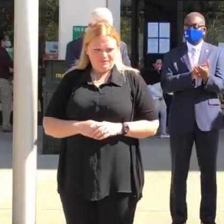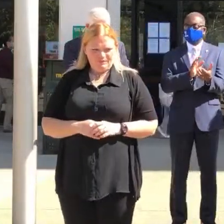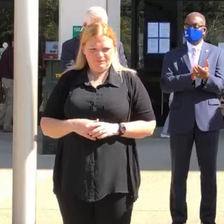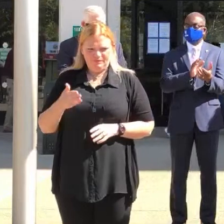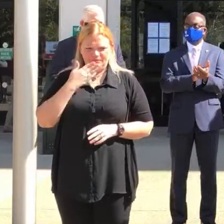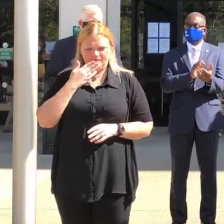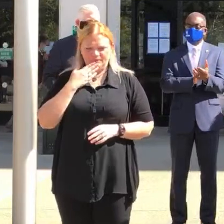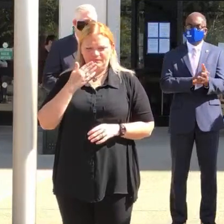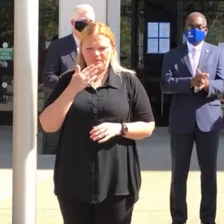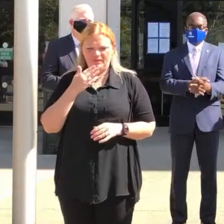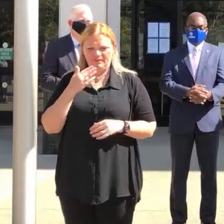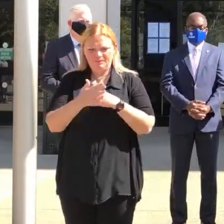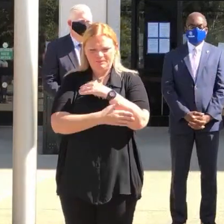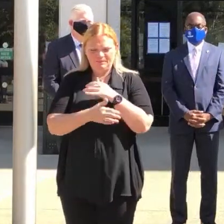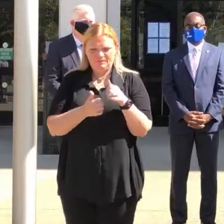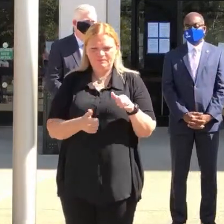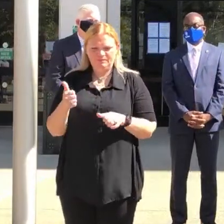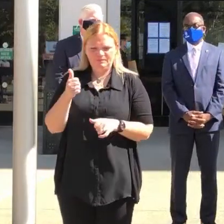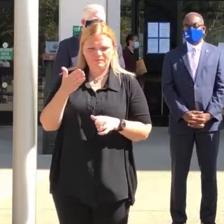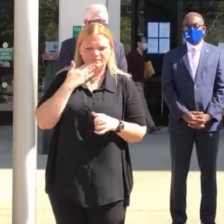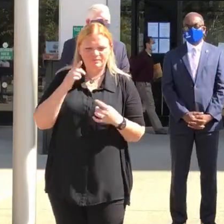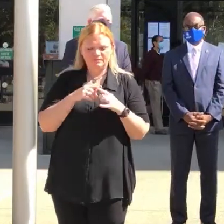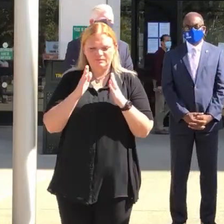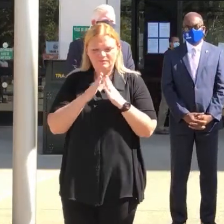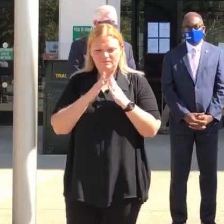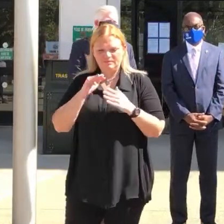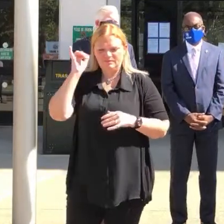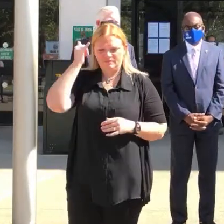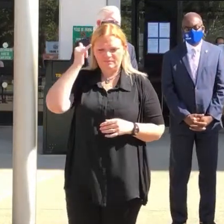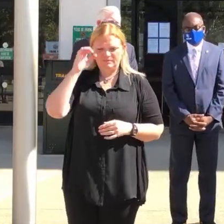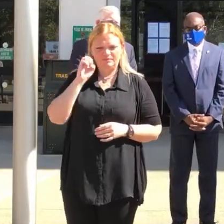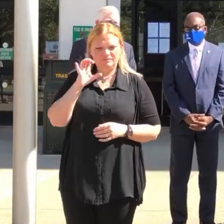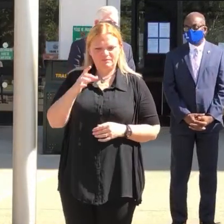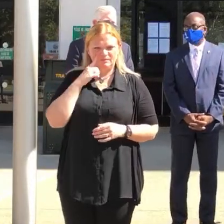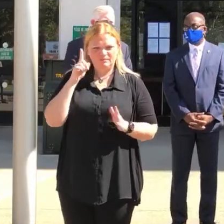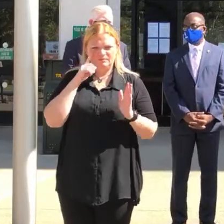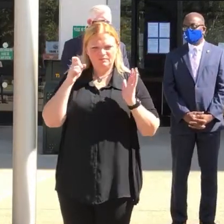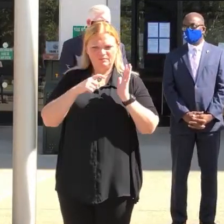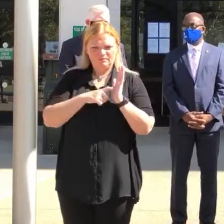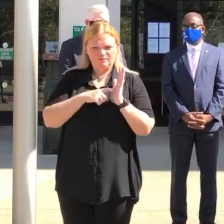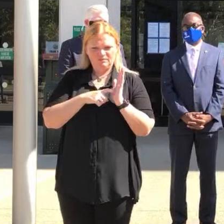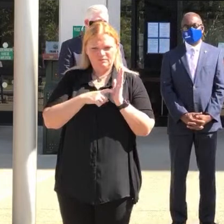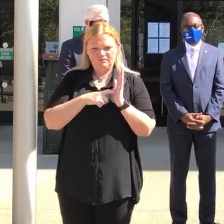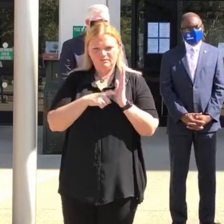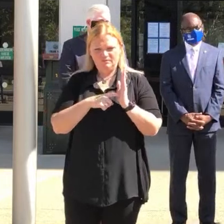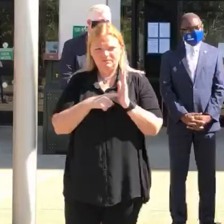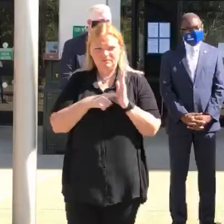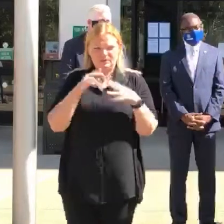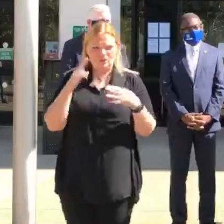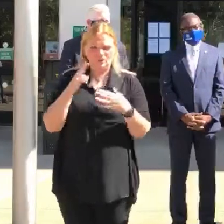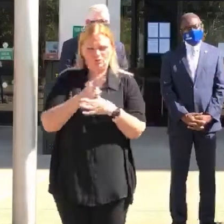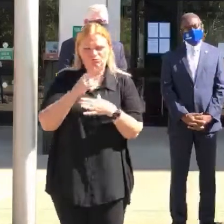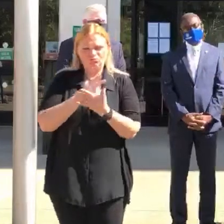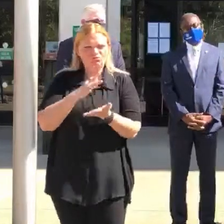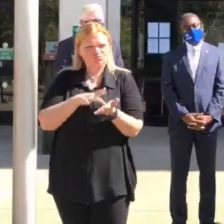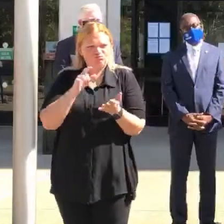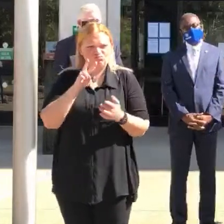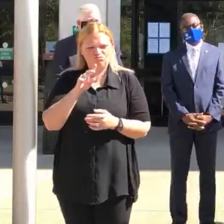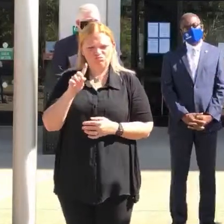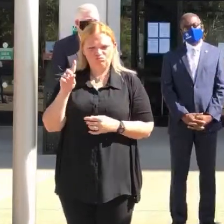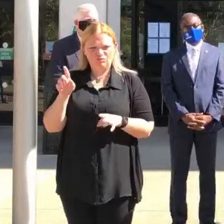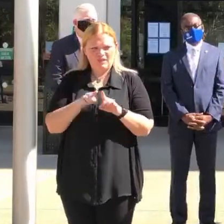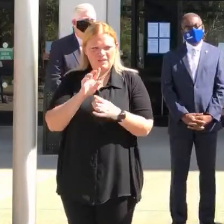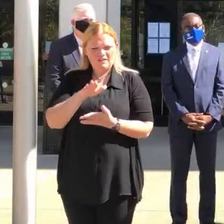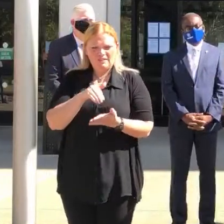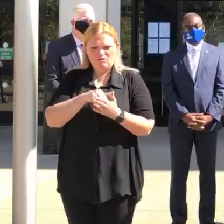Thank you, County Executive. Thank you to the City of Buffalo and Erie County for recognizing the utility of 211 as a centralized